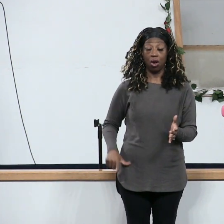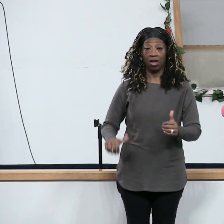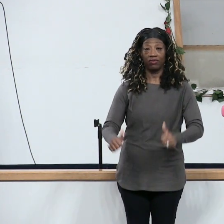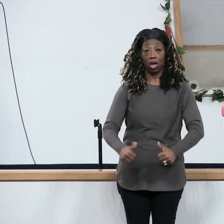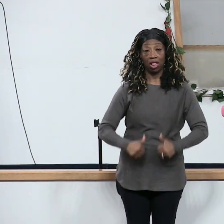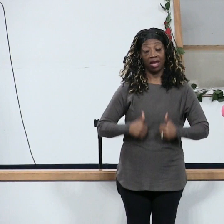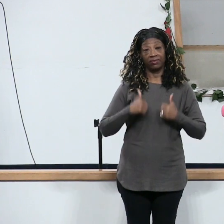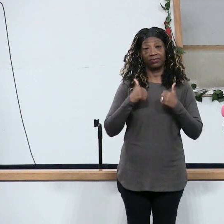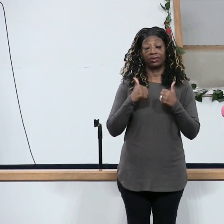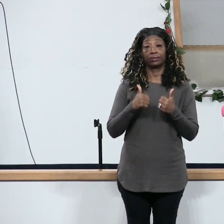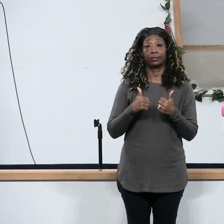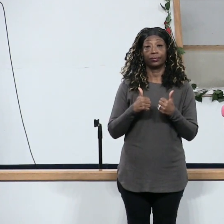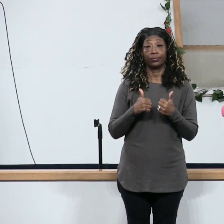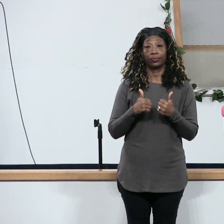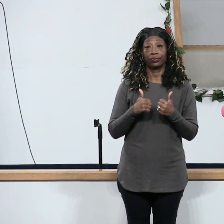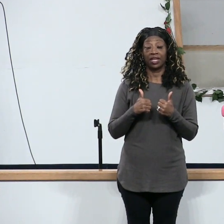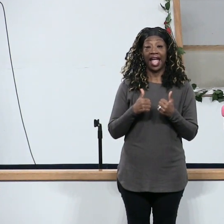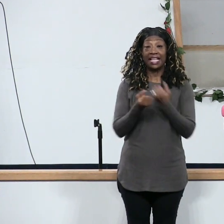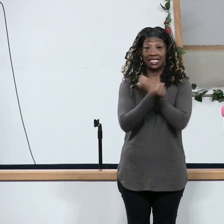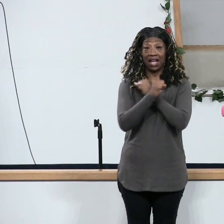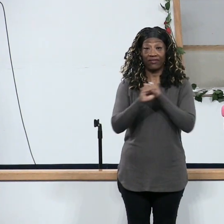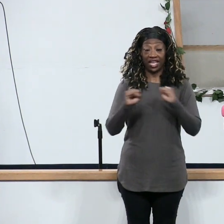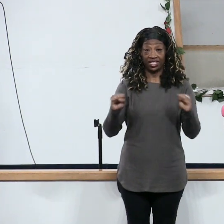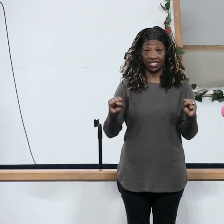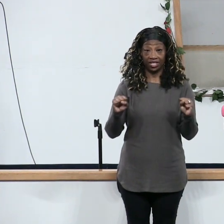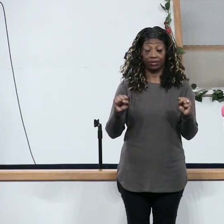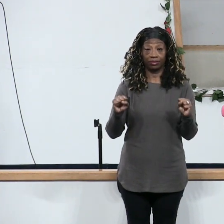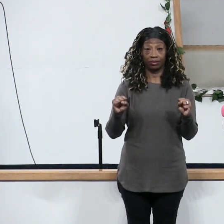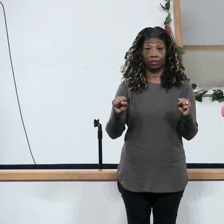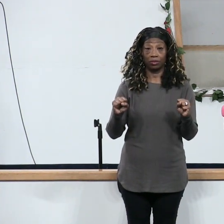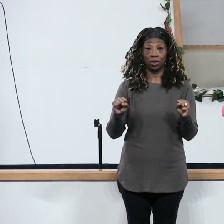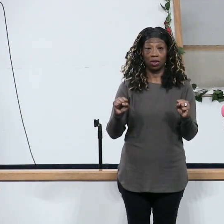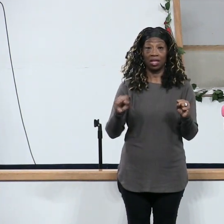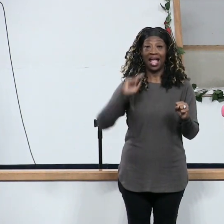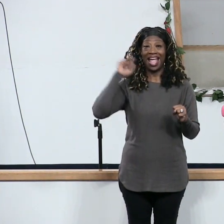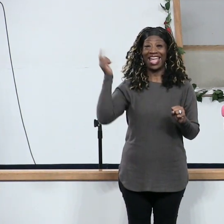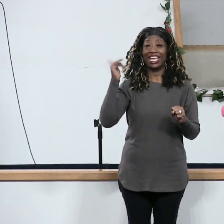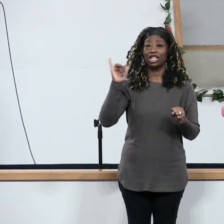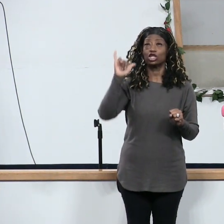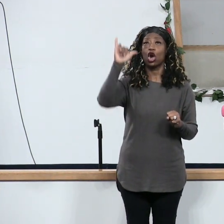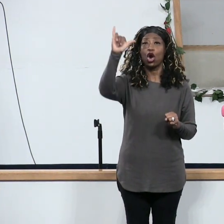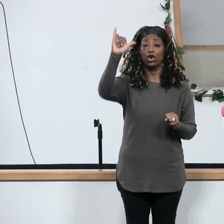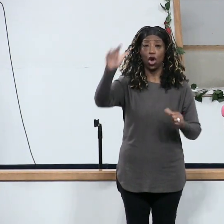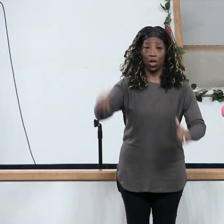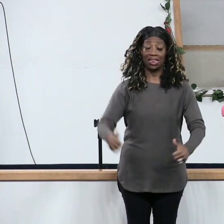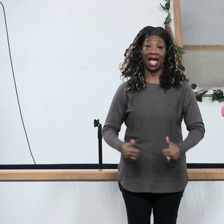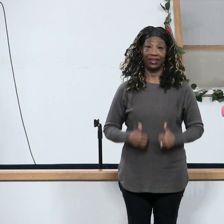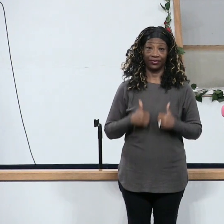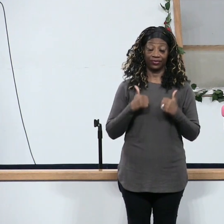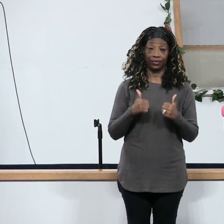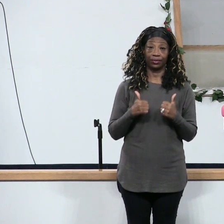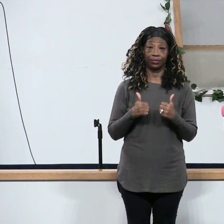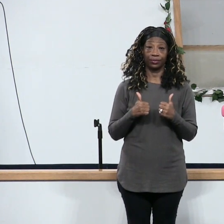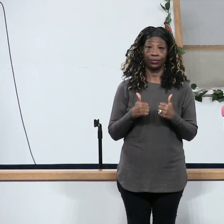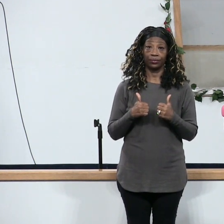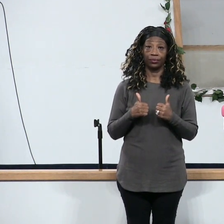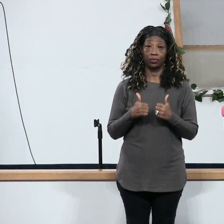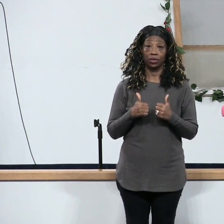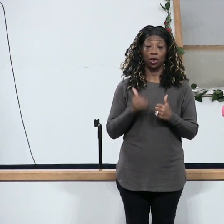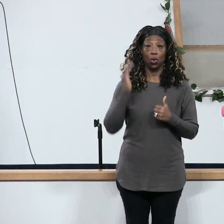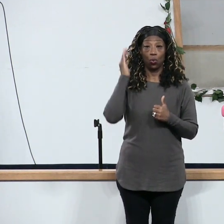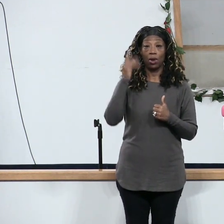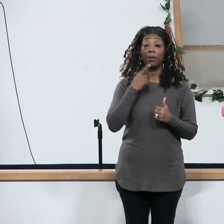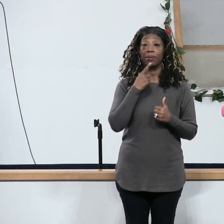life, and salvation, eternal life,